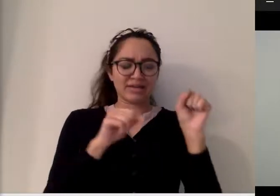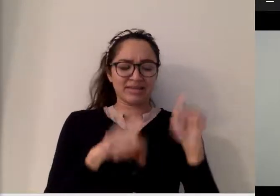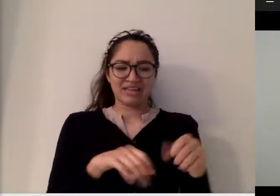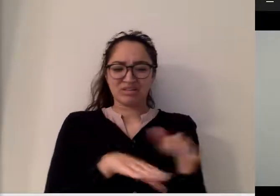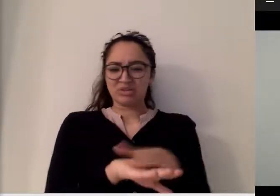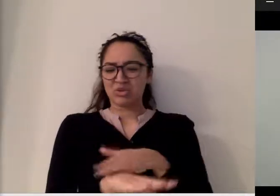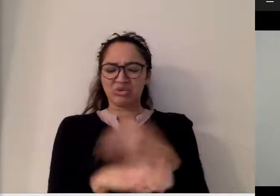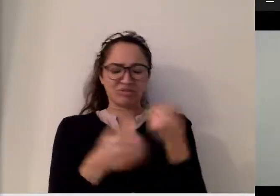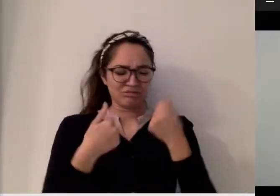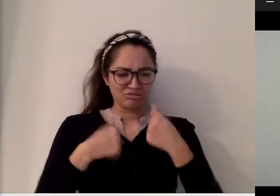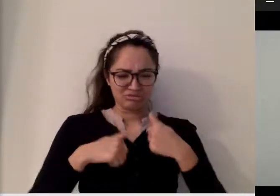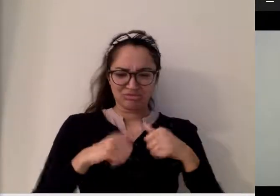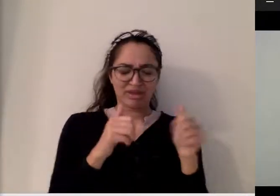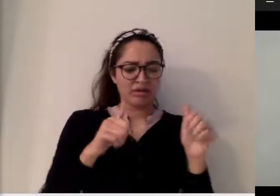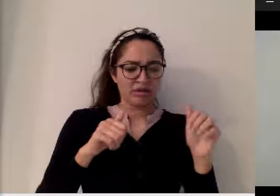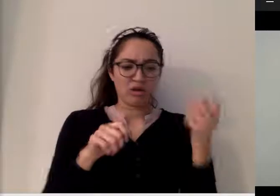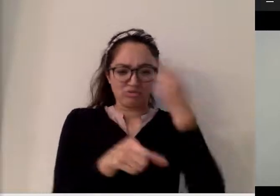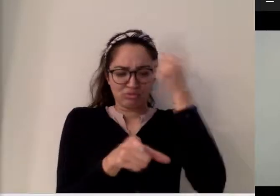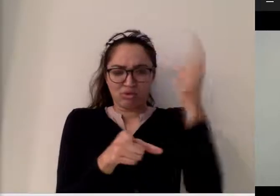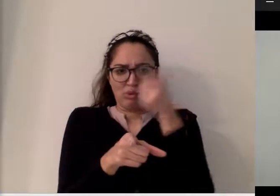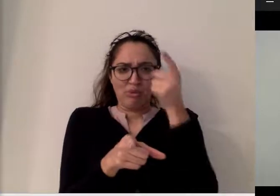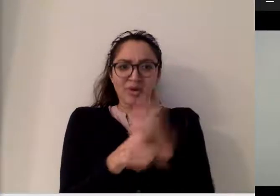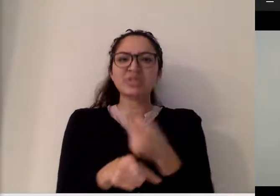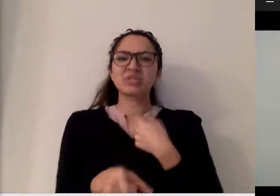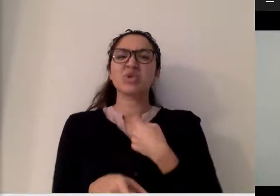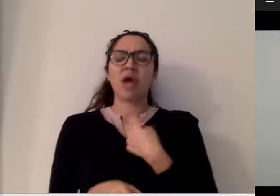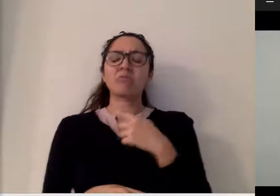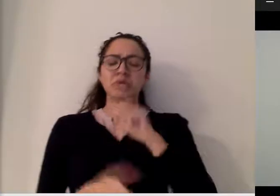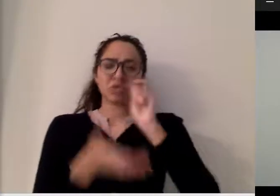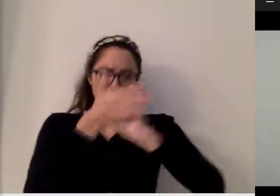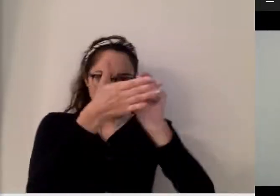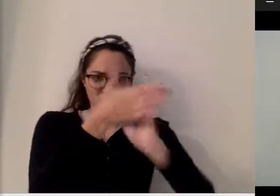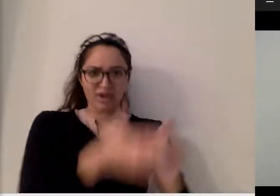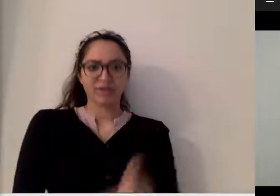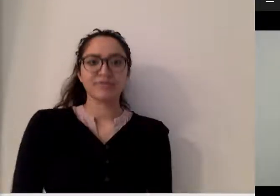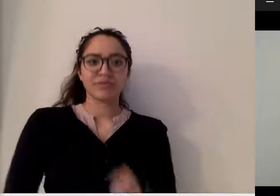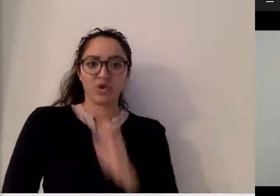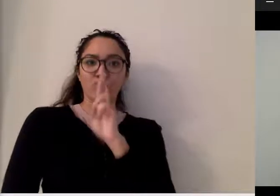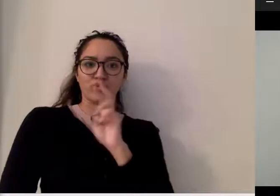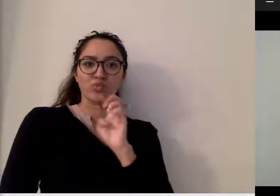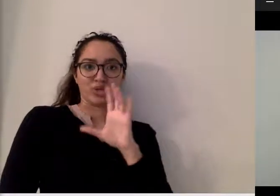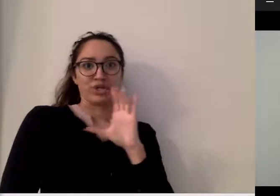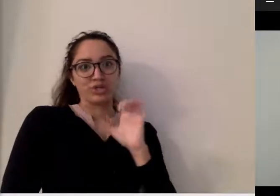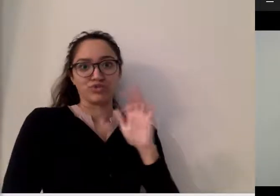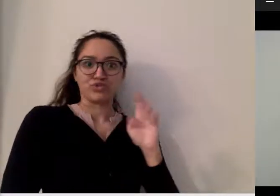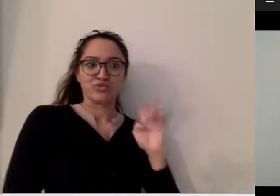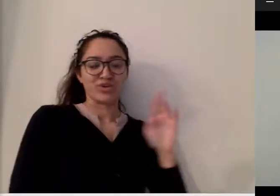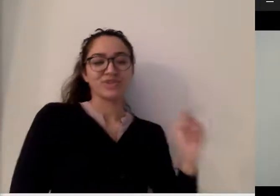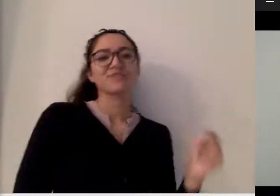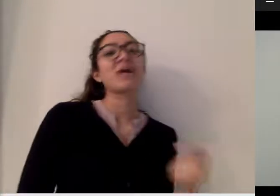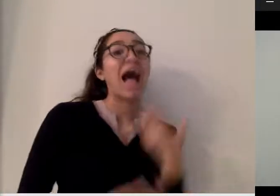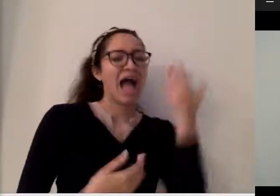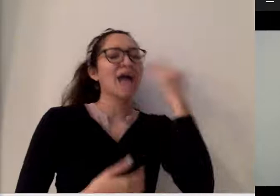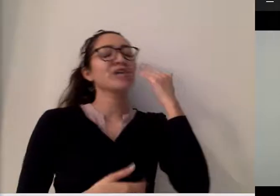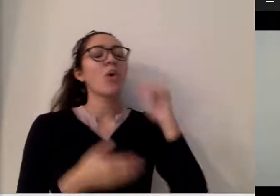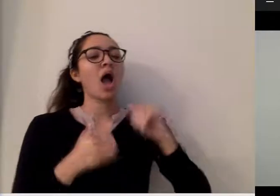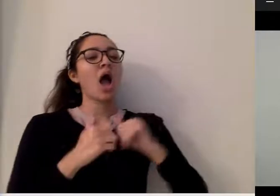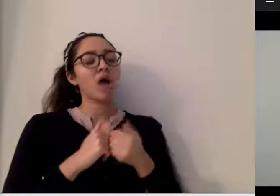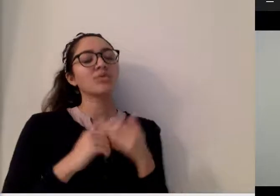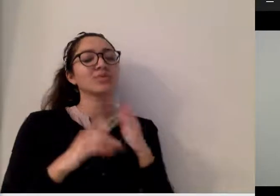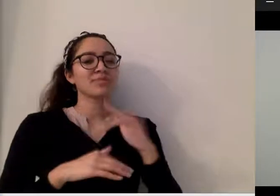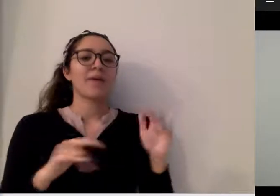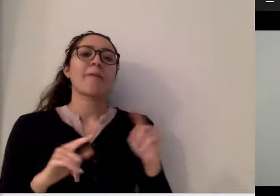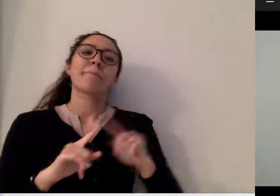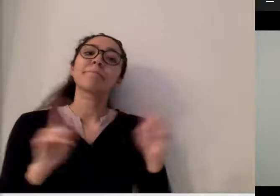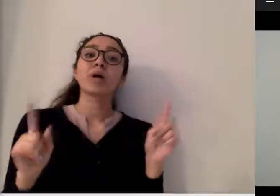get it right. So I want to write the word Reconstruction here, and I know how to spell it, so that makes it faster. But just look,